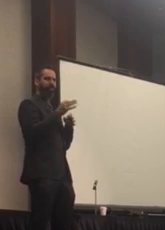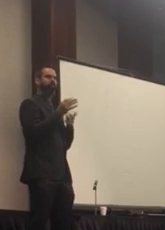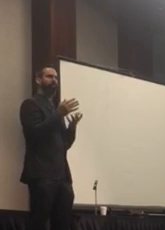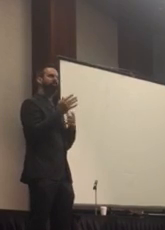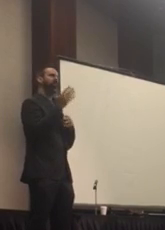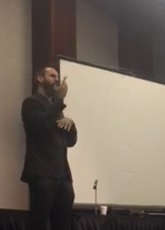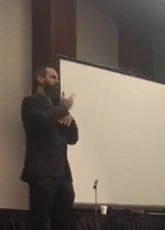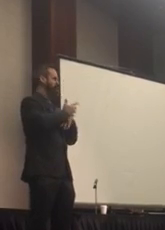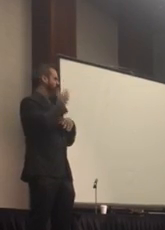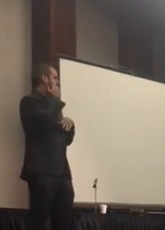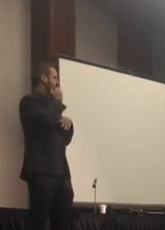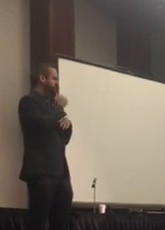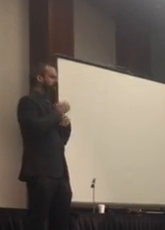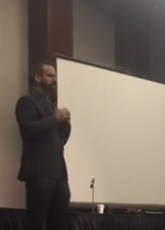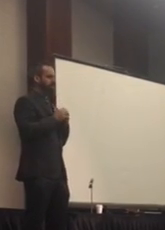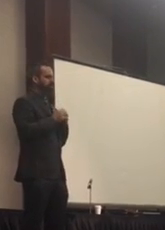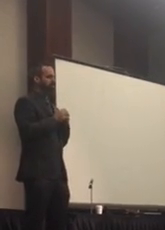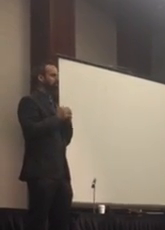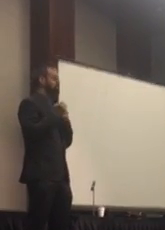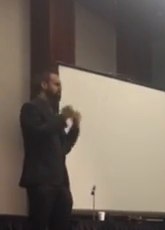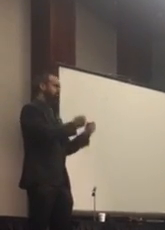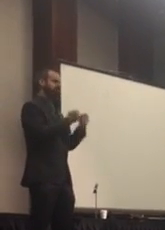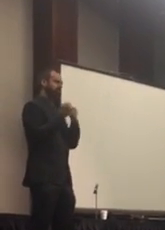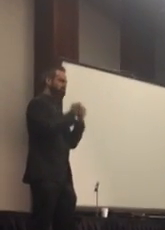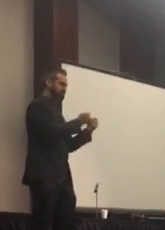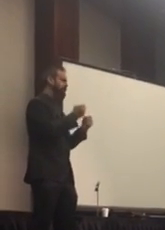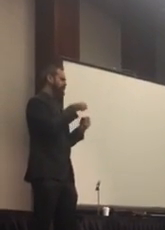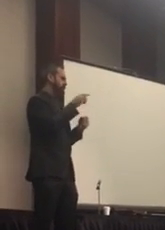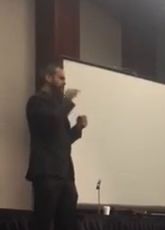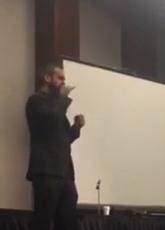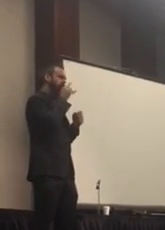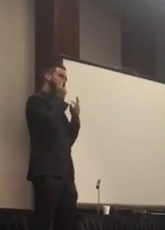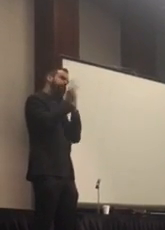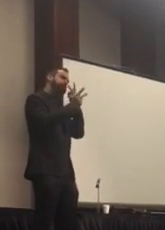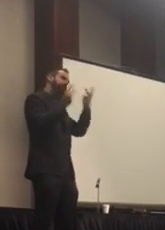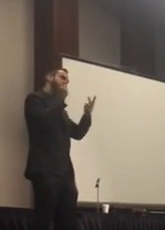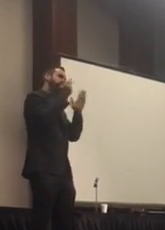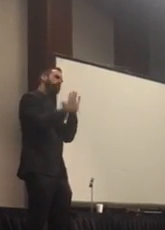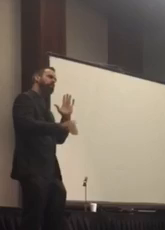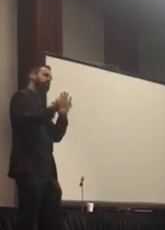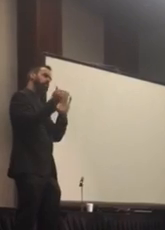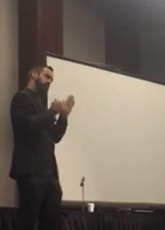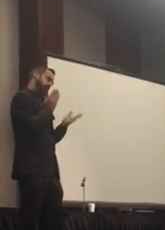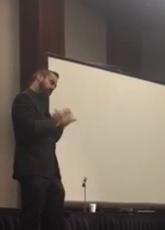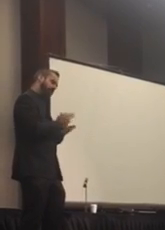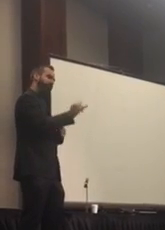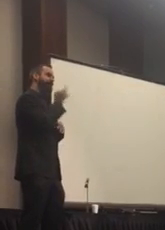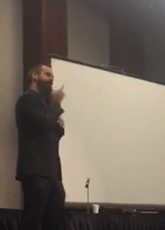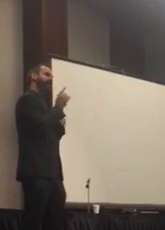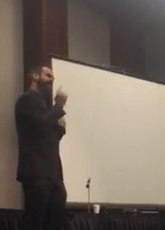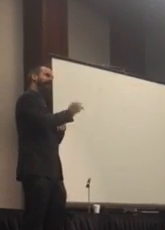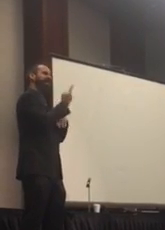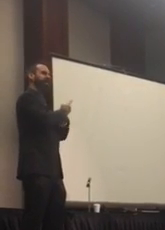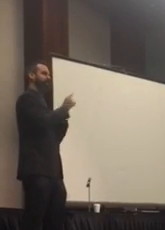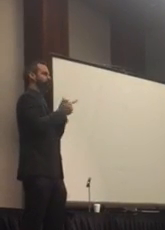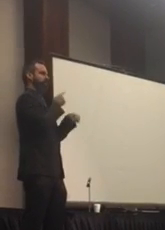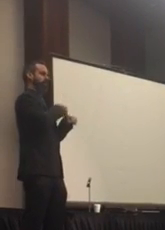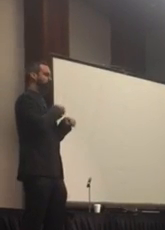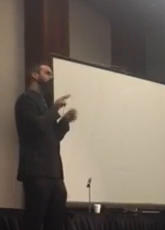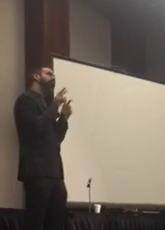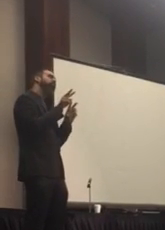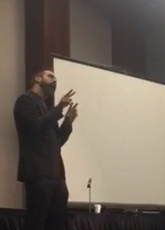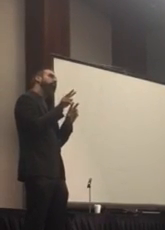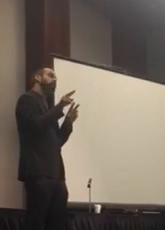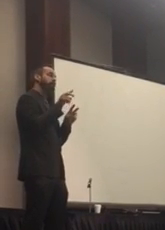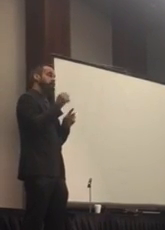days a week, roughly. So my kids have seen the neighborhood, we've driven through the neighborhood, we're stopped at the light that day for the first time. The youngest of our